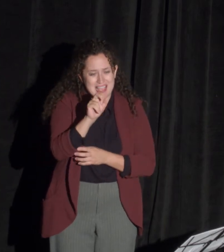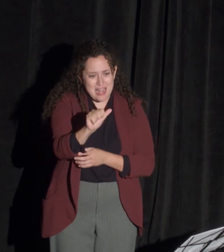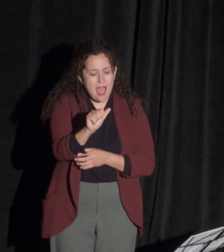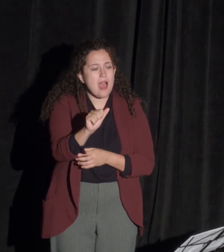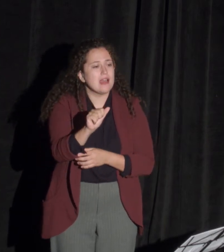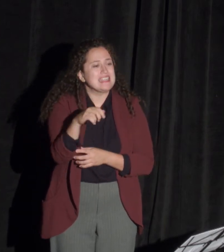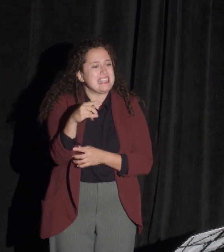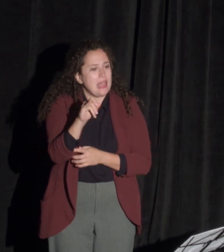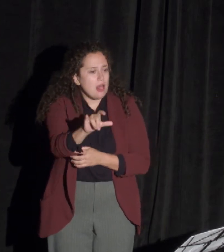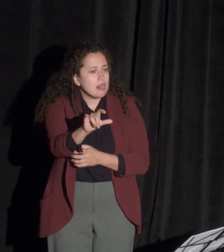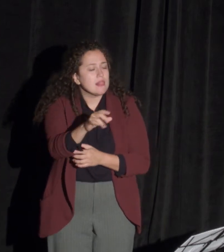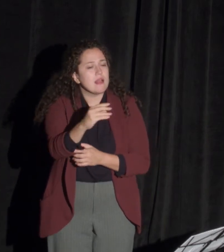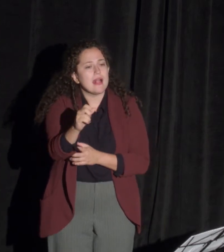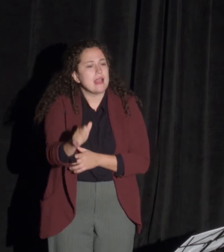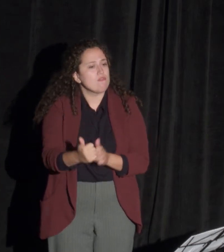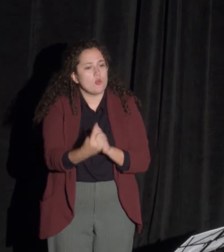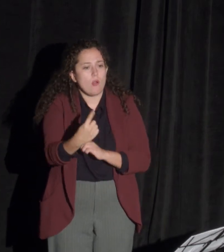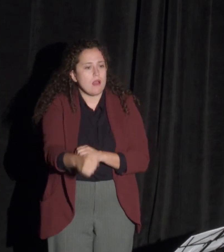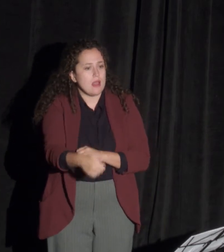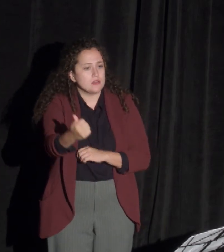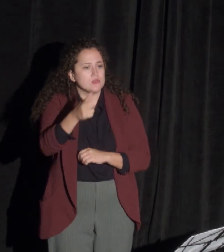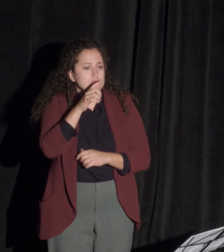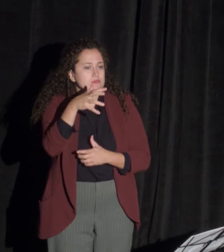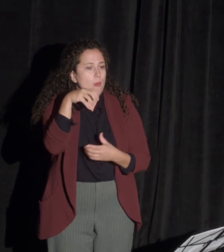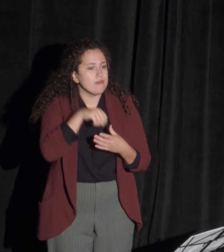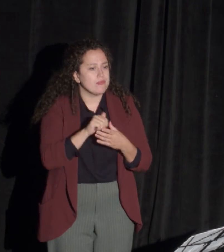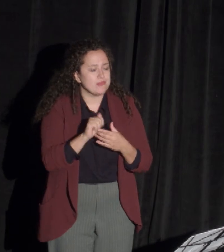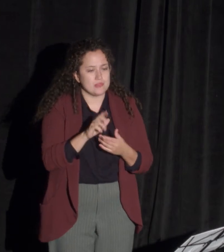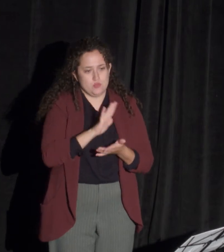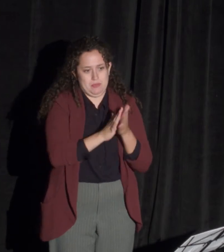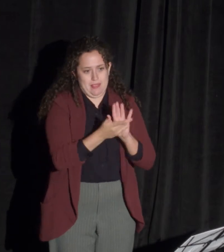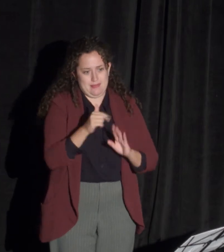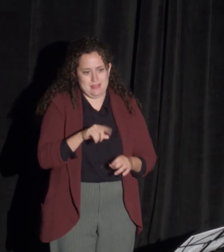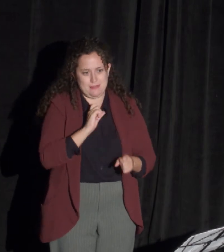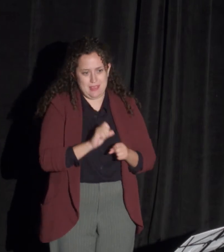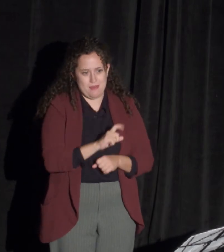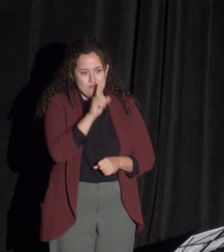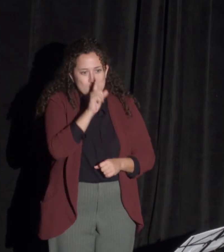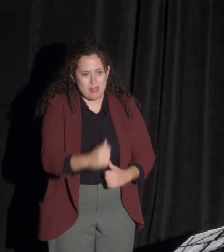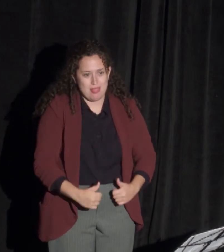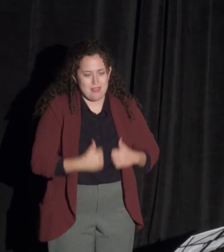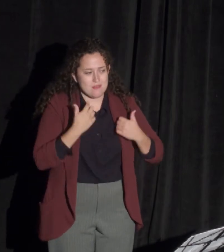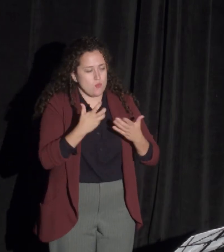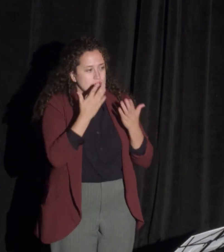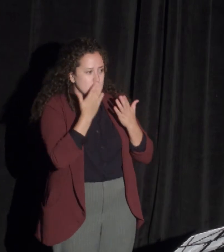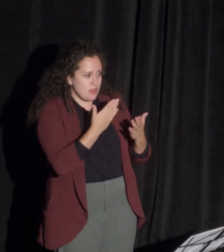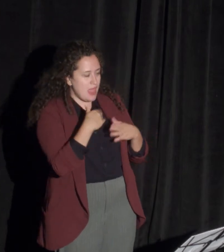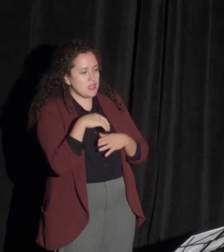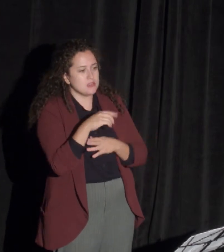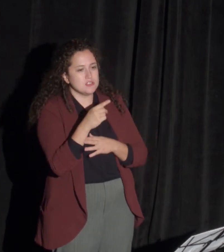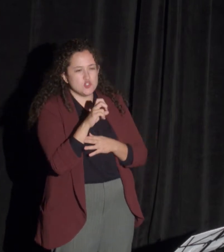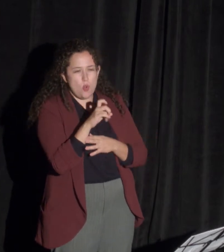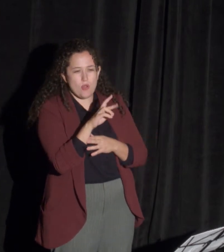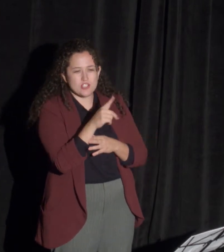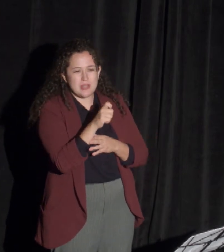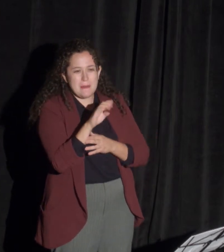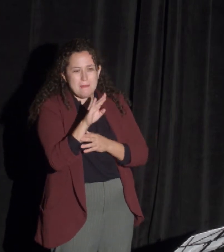Sun into reality. I'd like to thank Georgia and Bella at Pan Macmillan UK, Laura Renert,